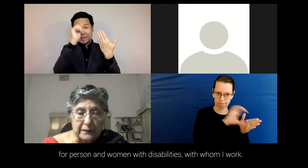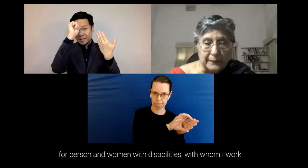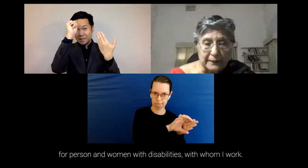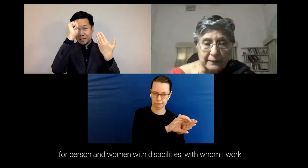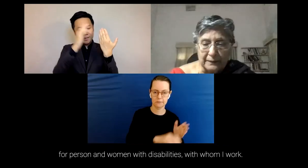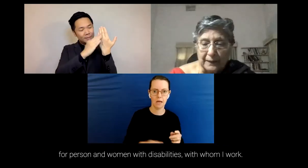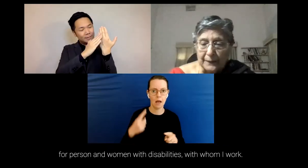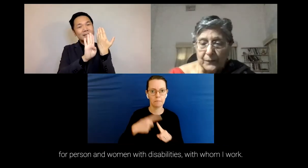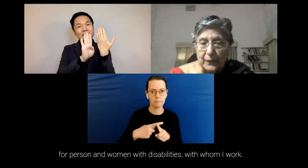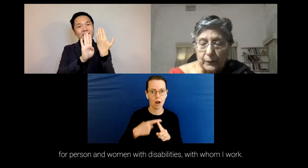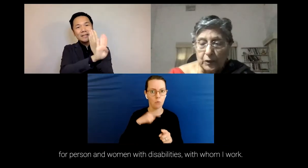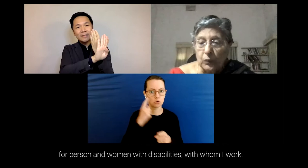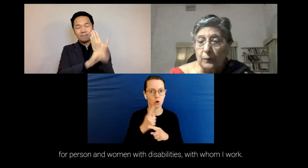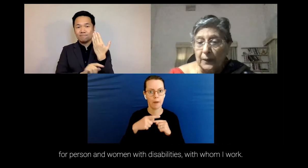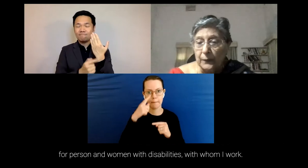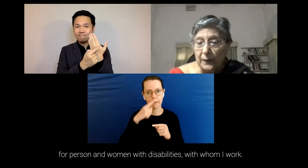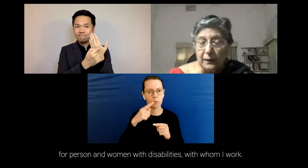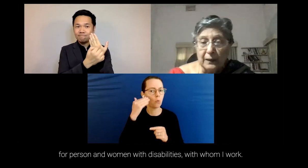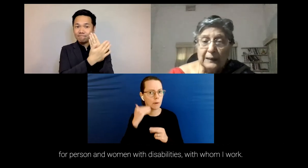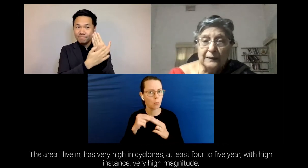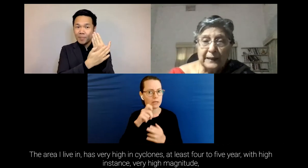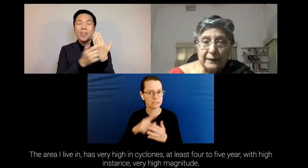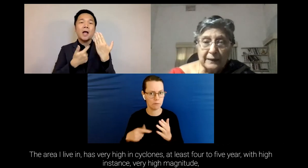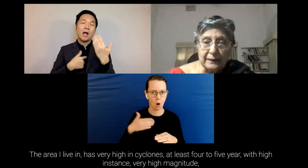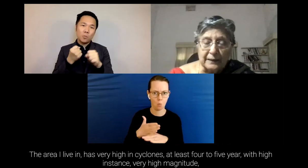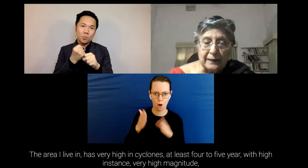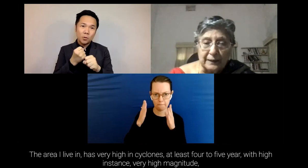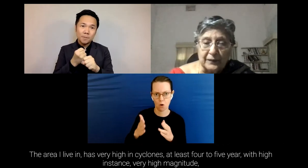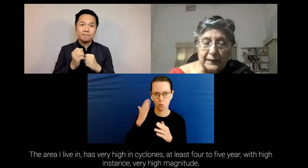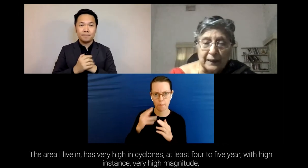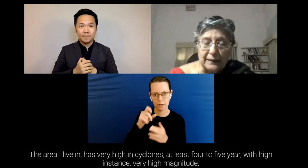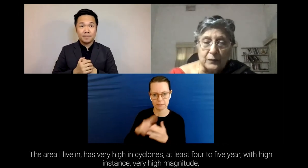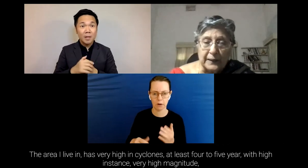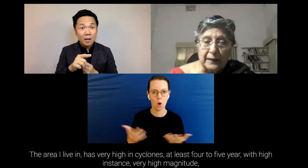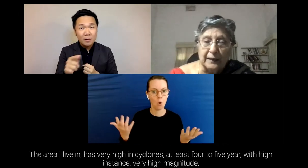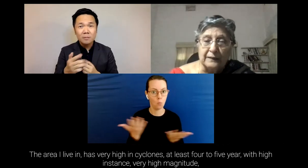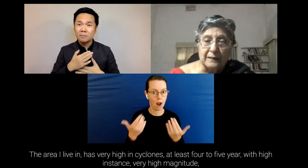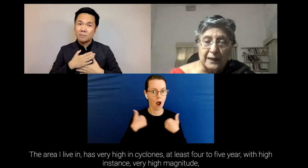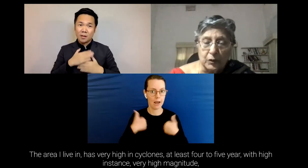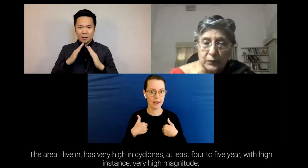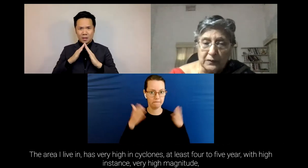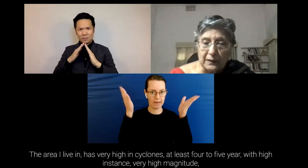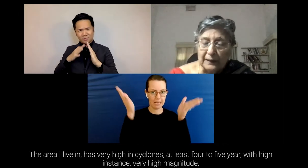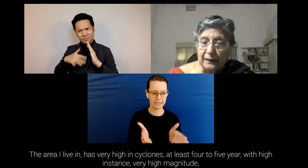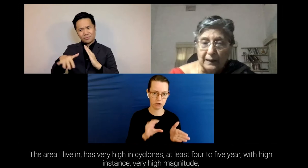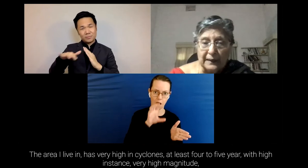with disabilities with whom I work. The area that I live in has very high cyclones, at